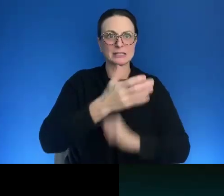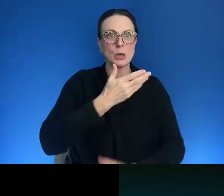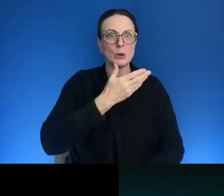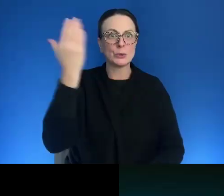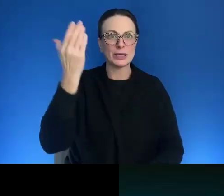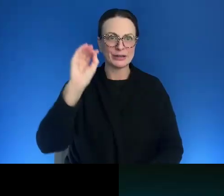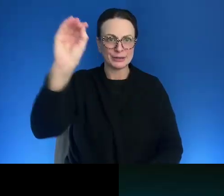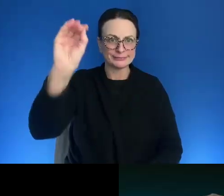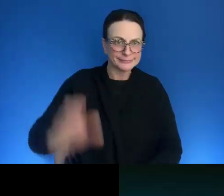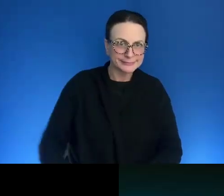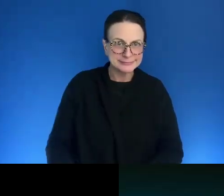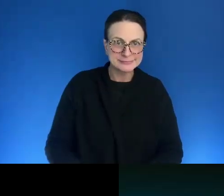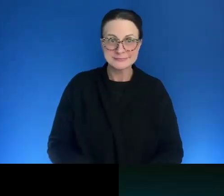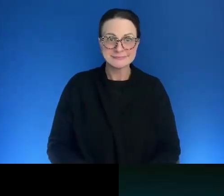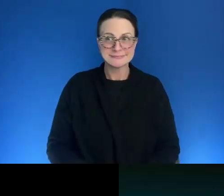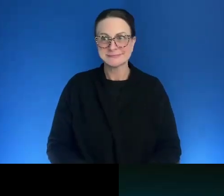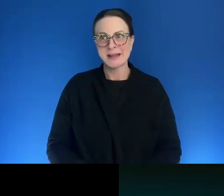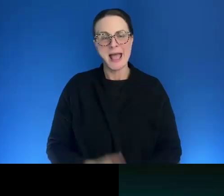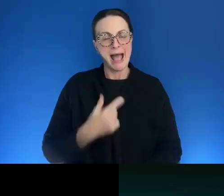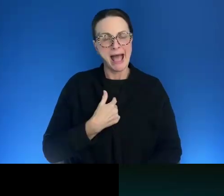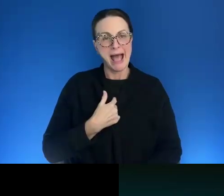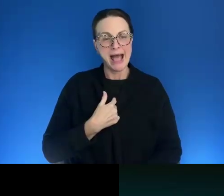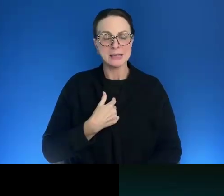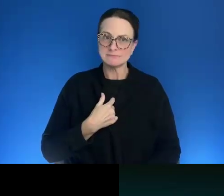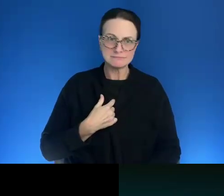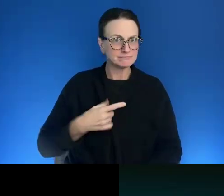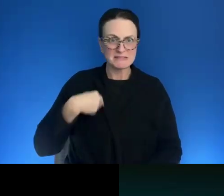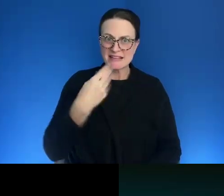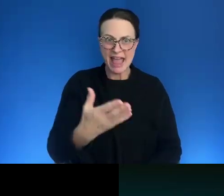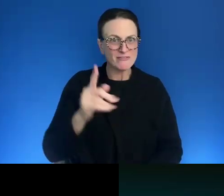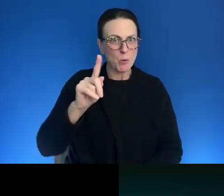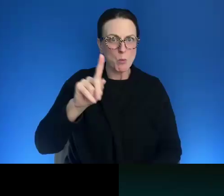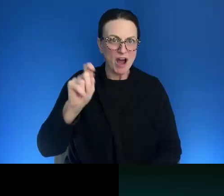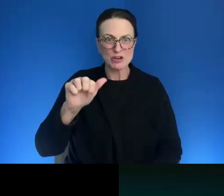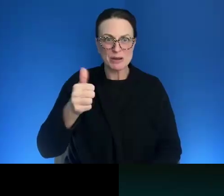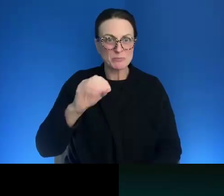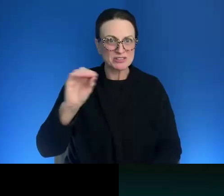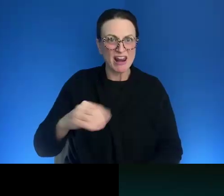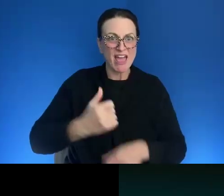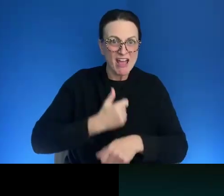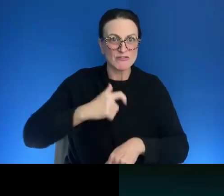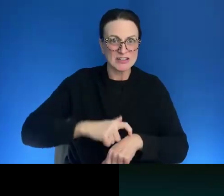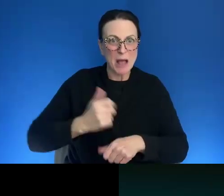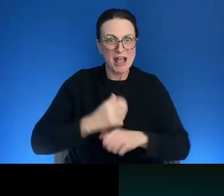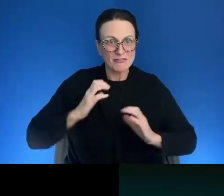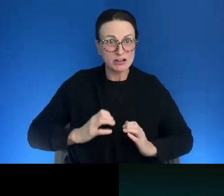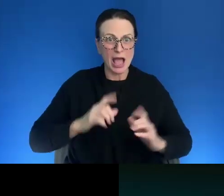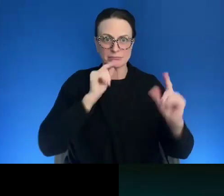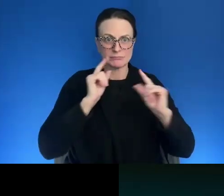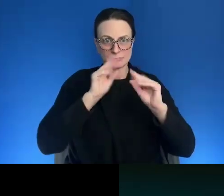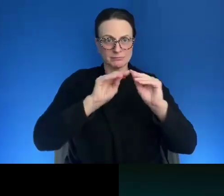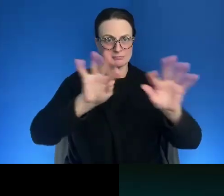All I did was give 110% every client every time. It was all word of mouth